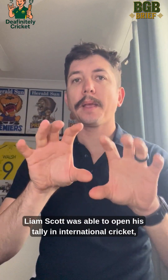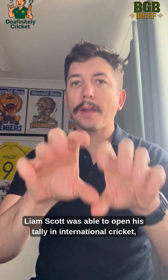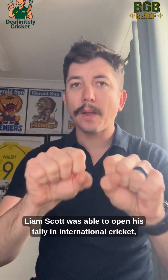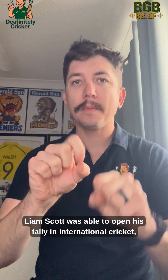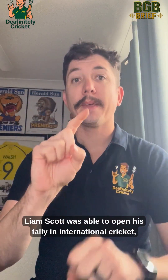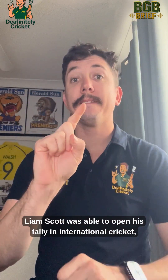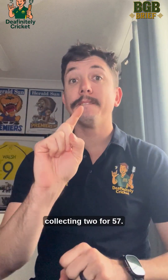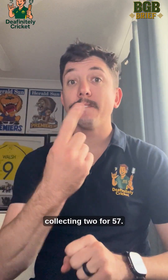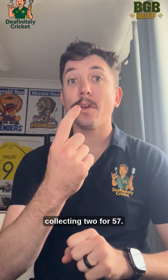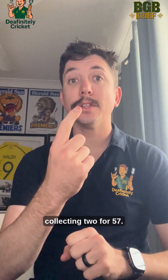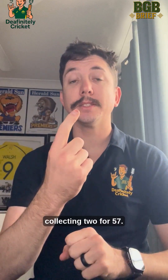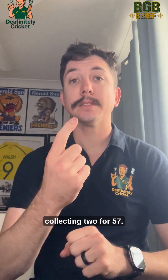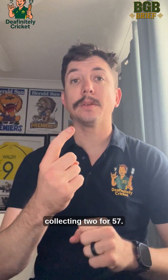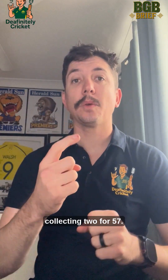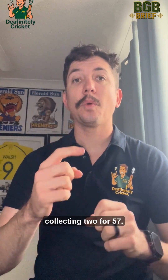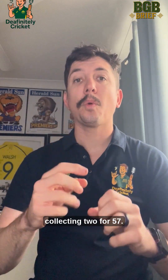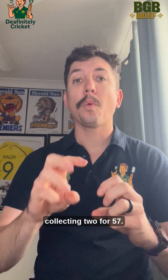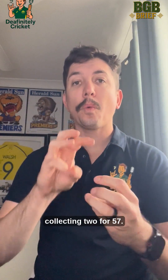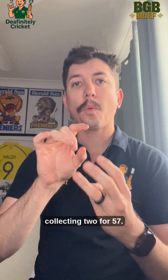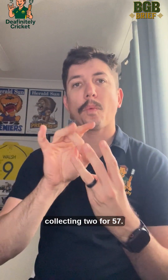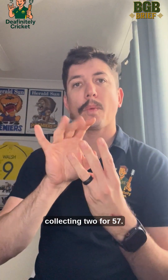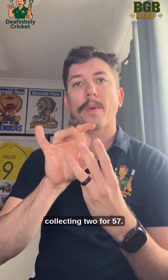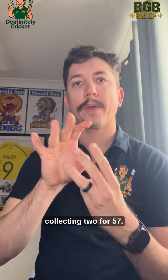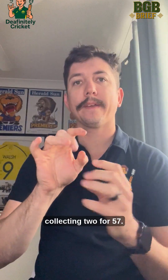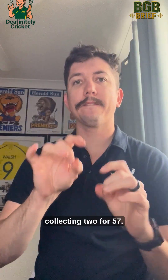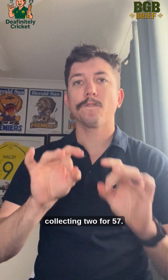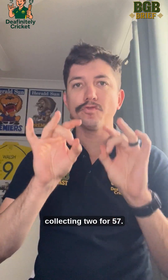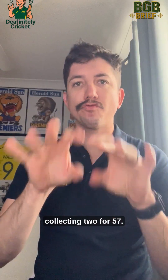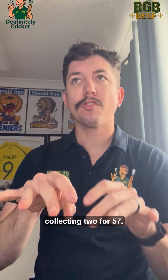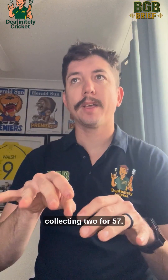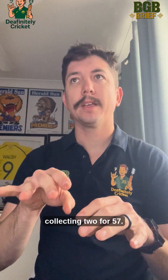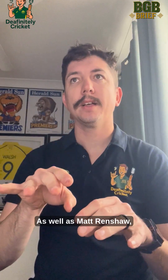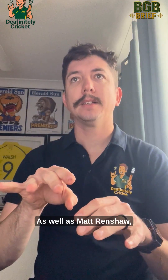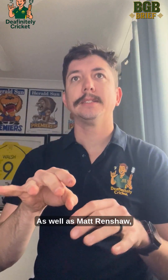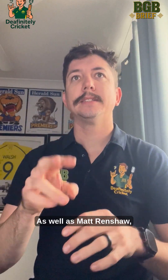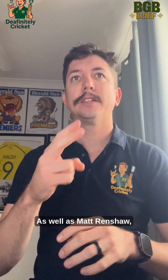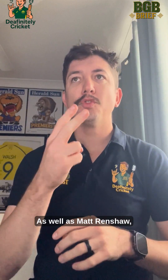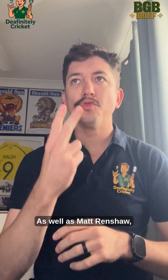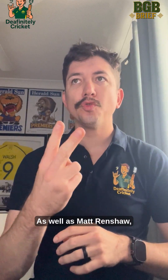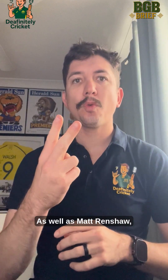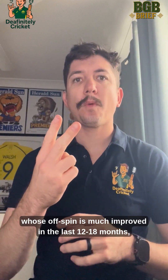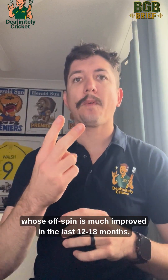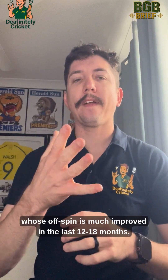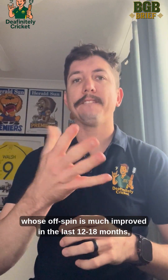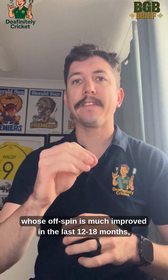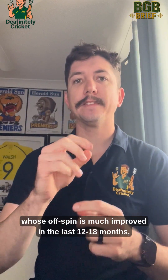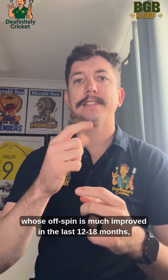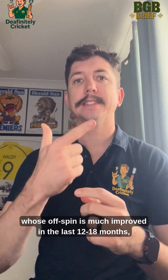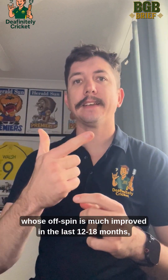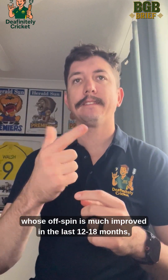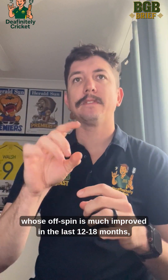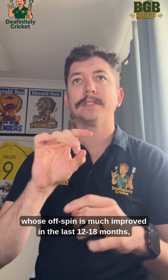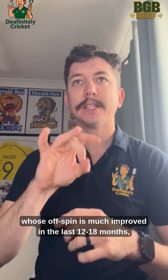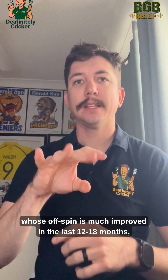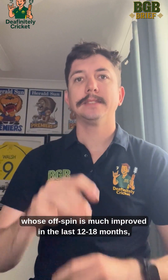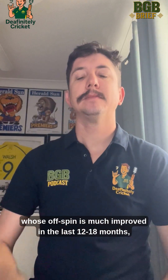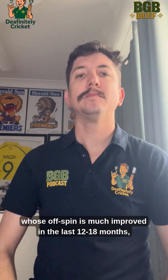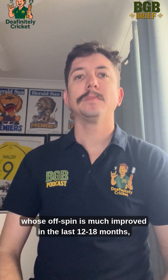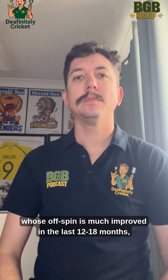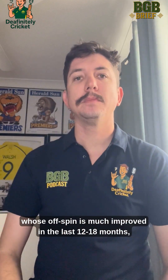international cricket, collecting 2 for 57, as well as Matt Renshaw, whose off-spin is much improved in the